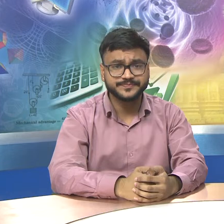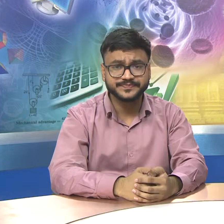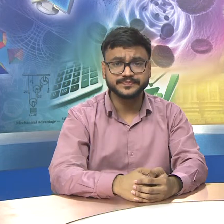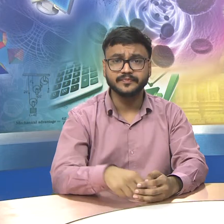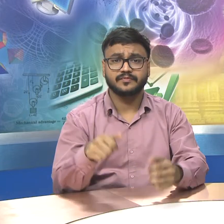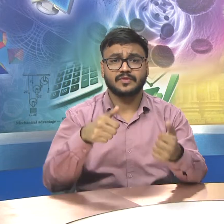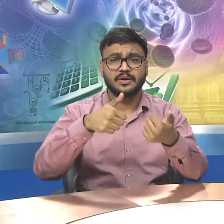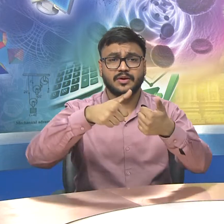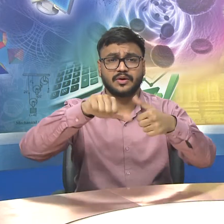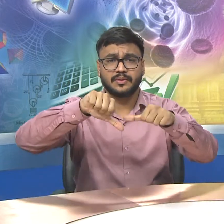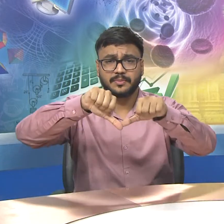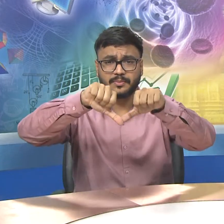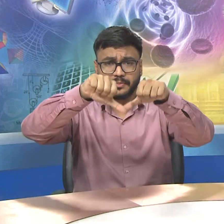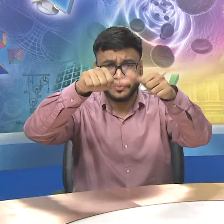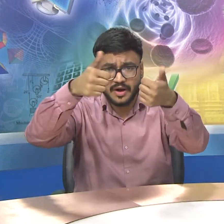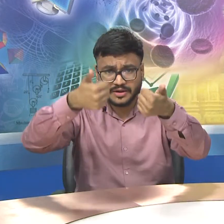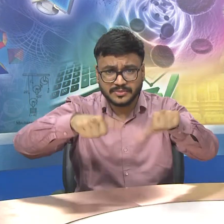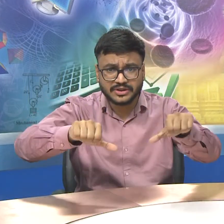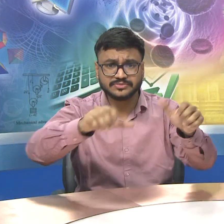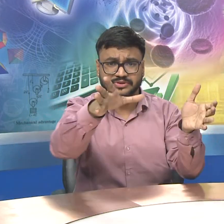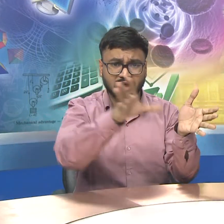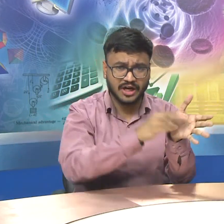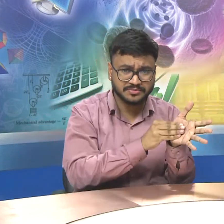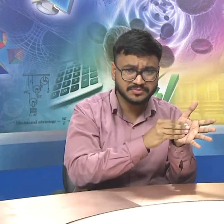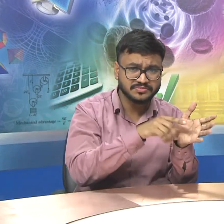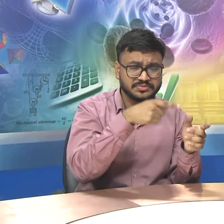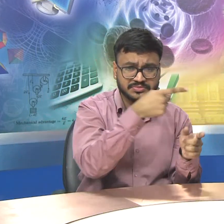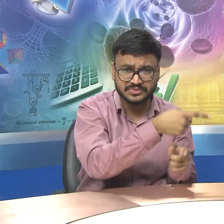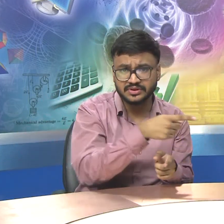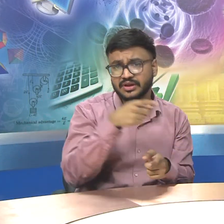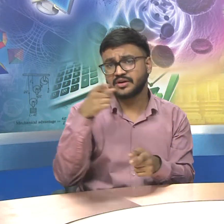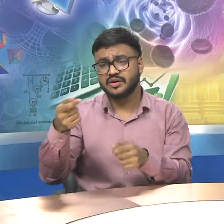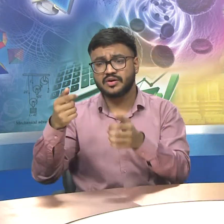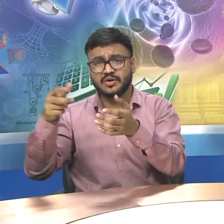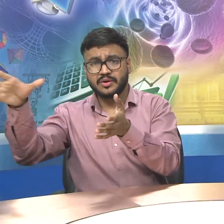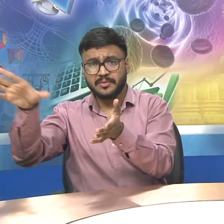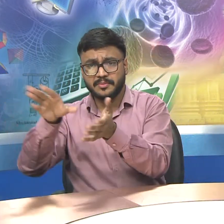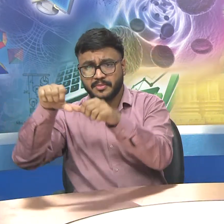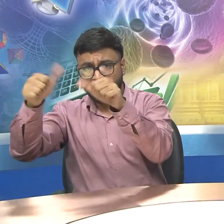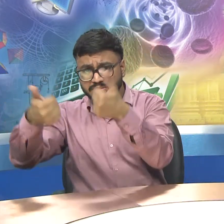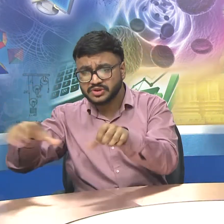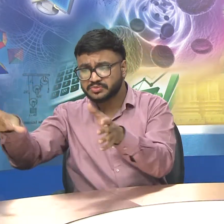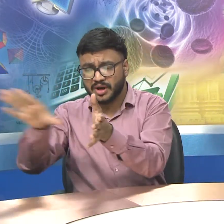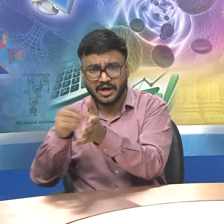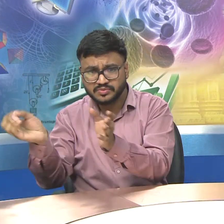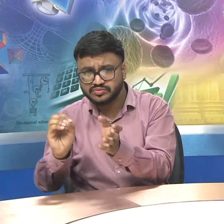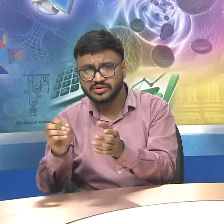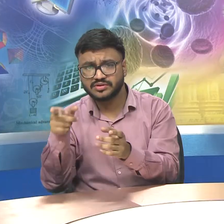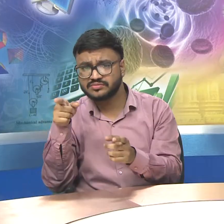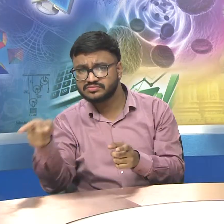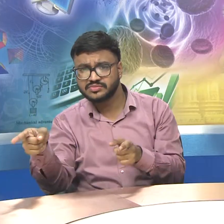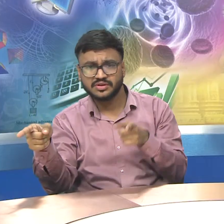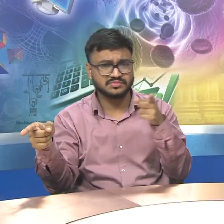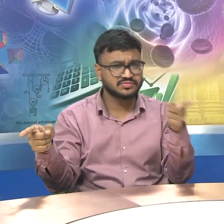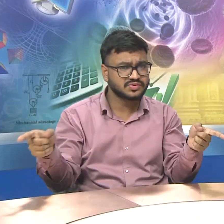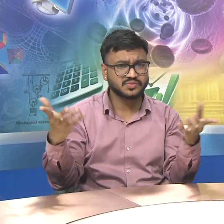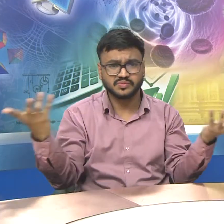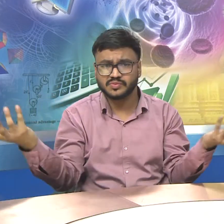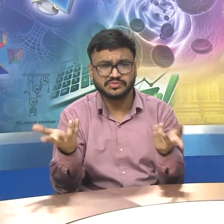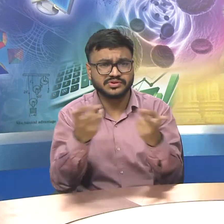What is the difference between iconic and non-iconic signs?